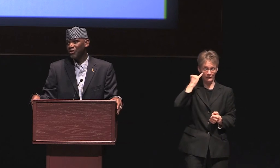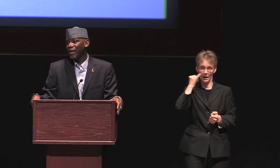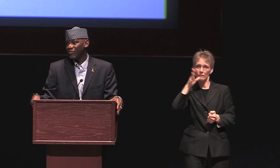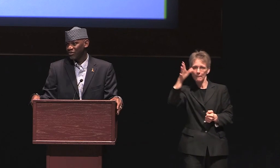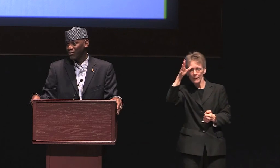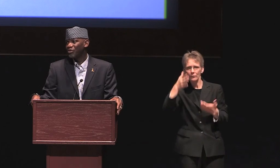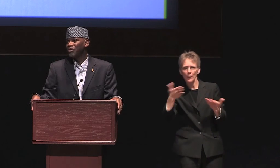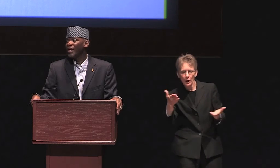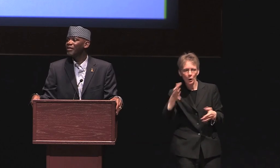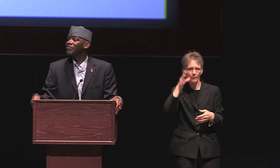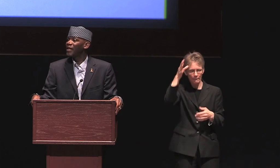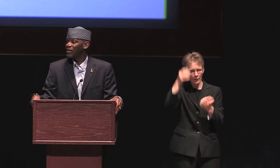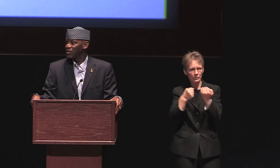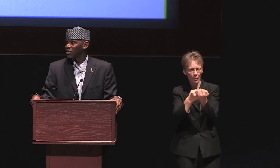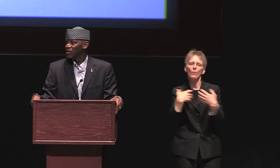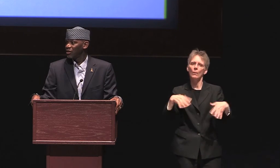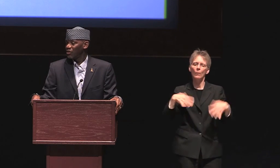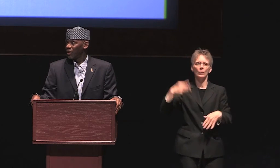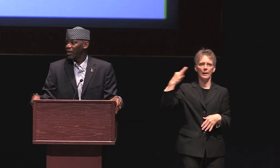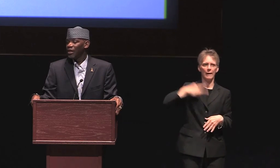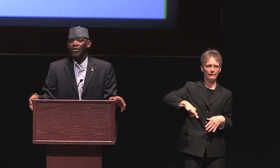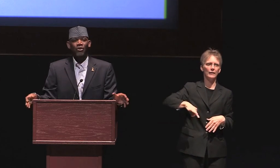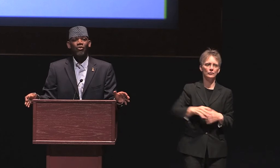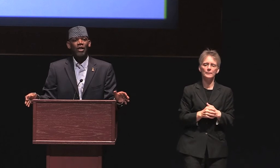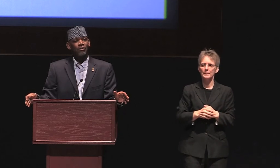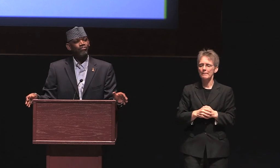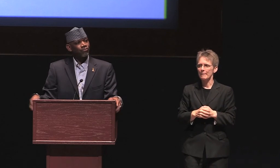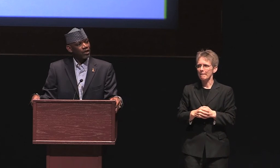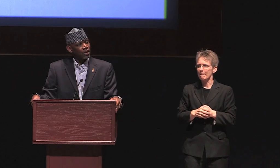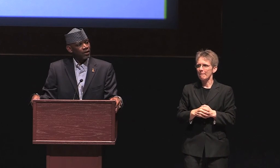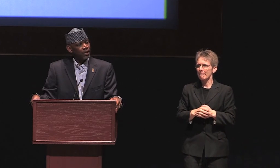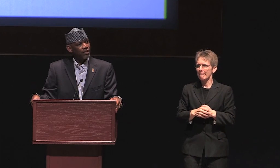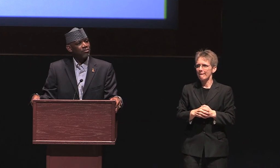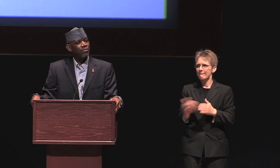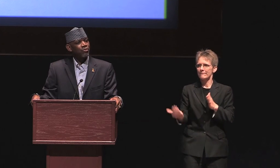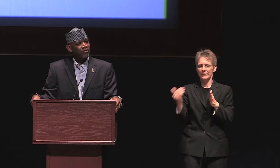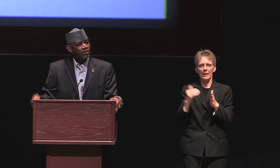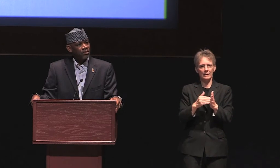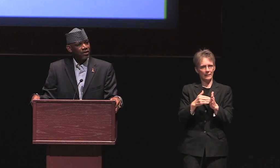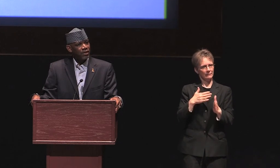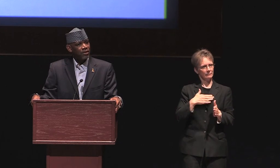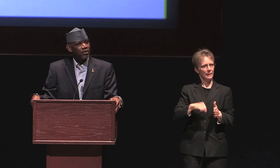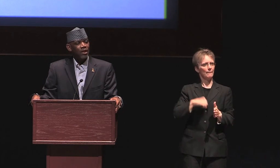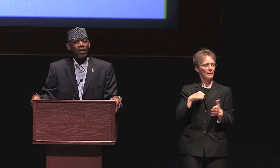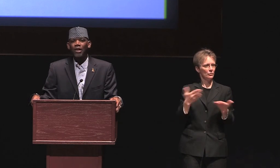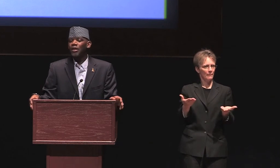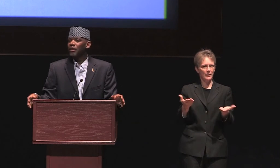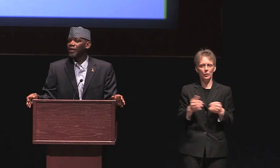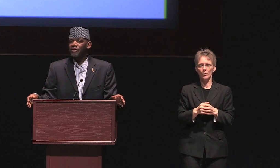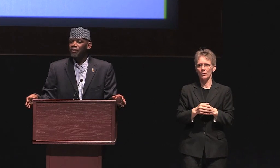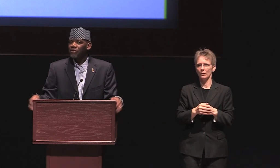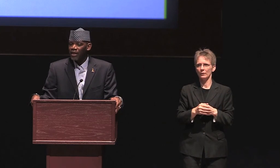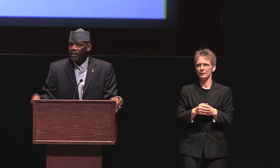here and your parents support you, you have an advantage, okay? So Again, it's been a privilege to be here.